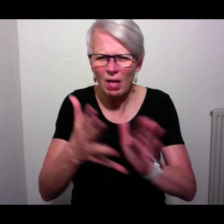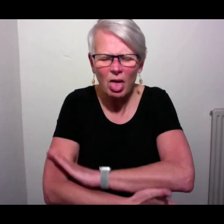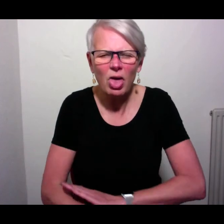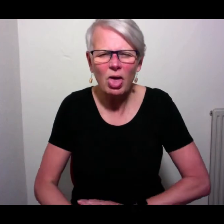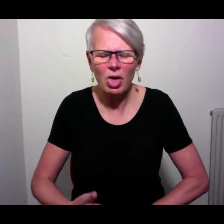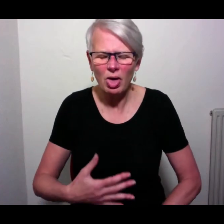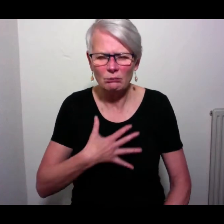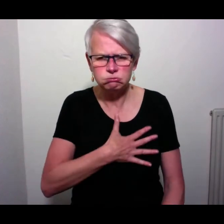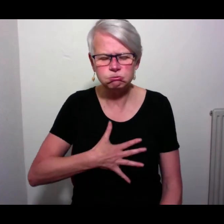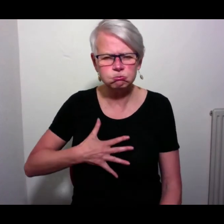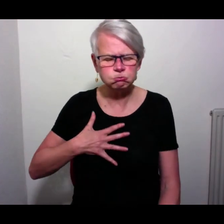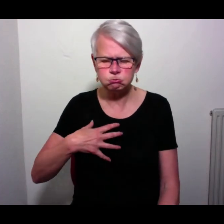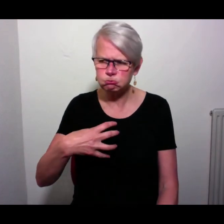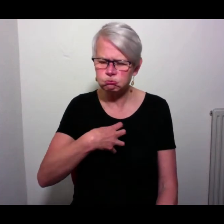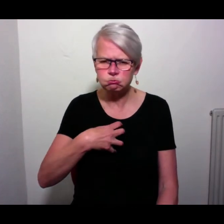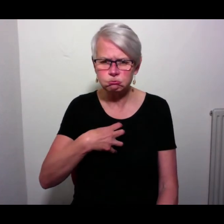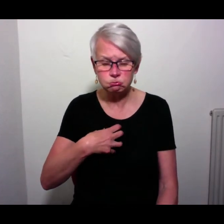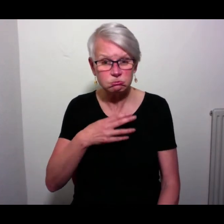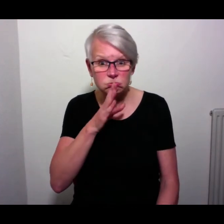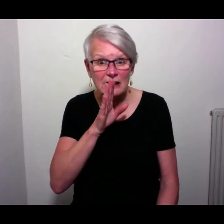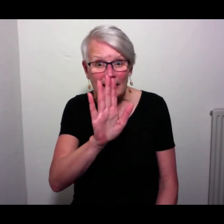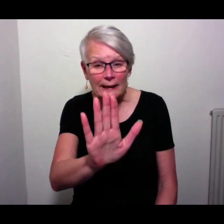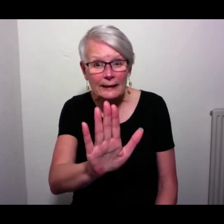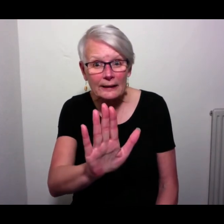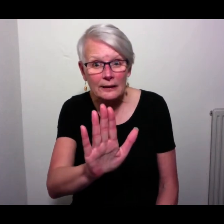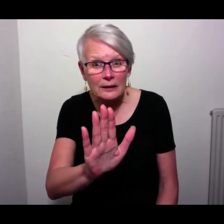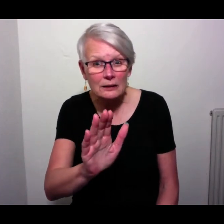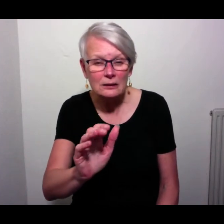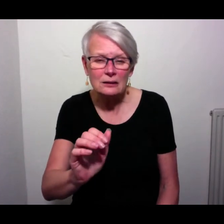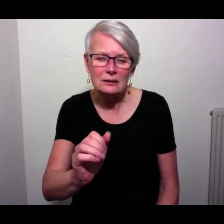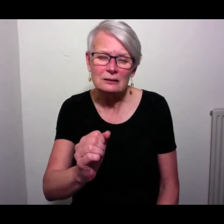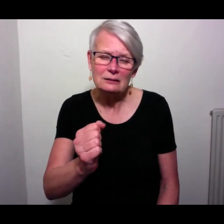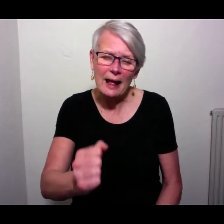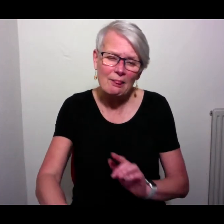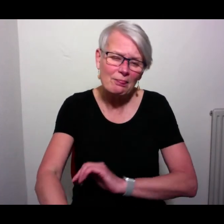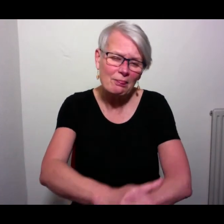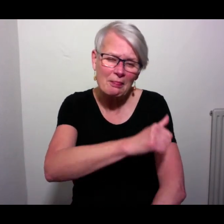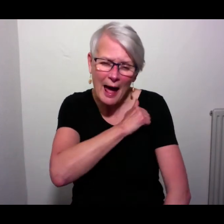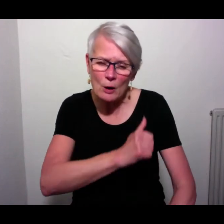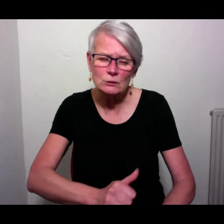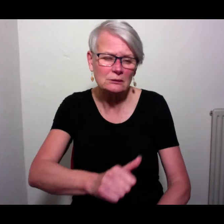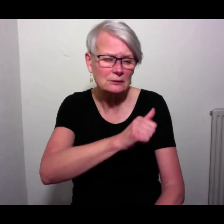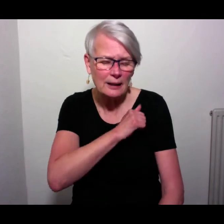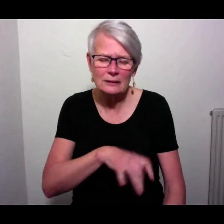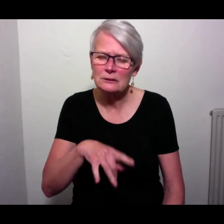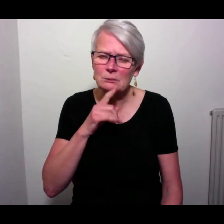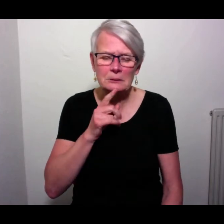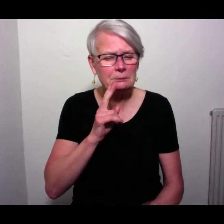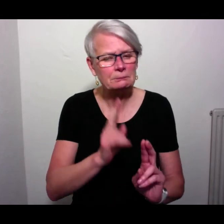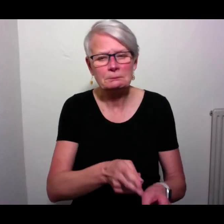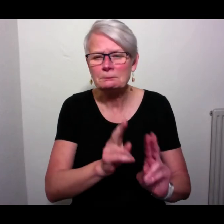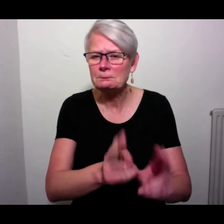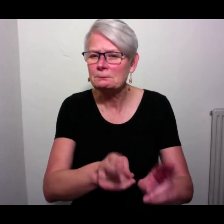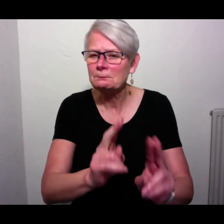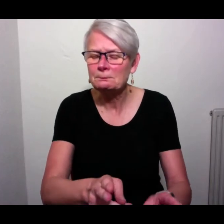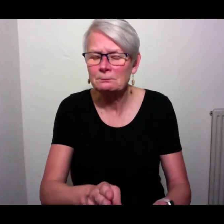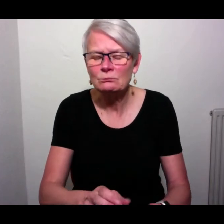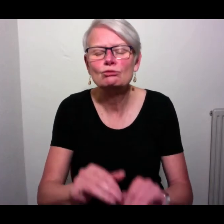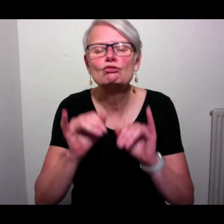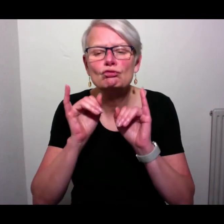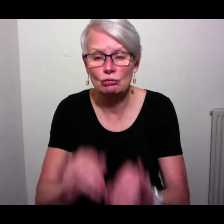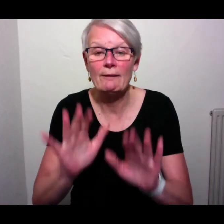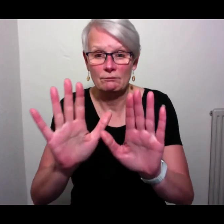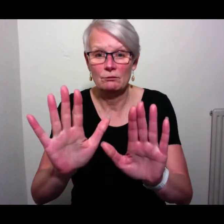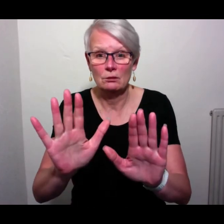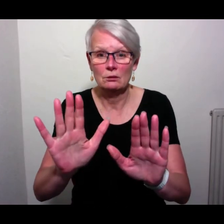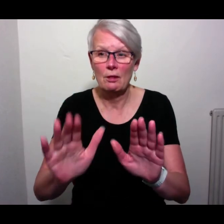Sadly, outrageously, tens of thousands of people haven't made it. It's a scandal.